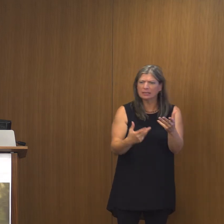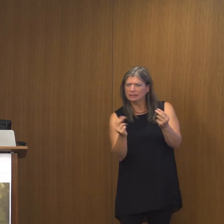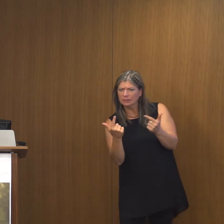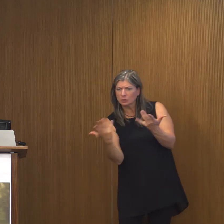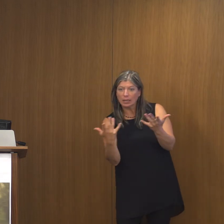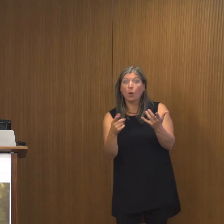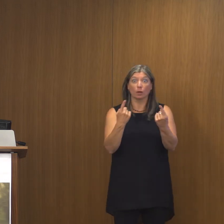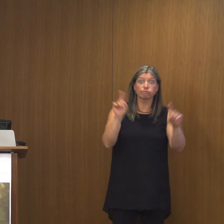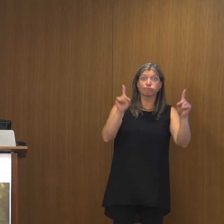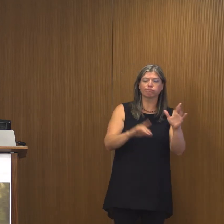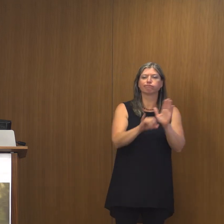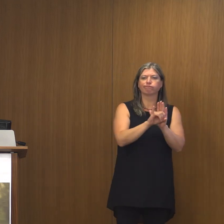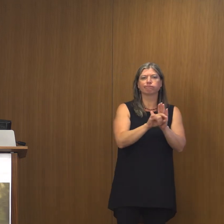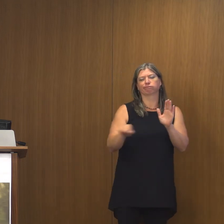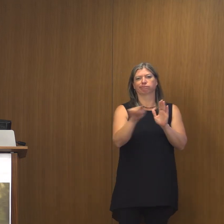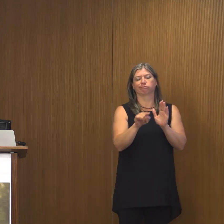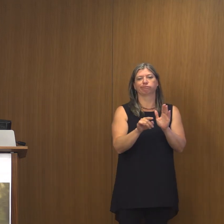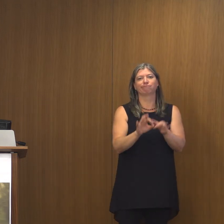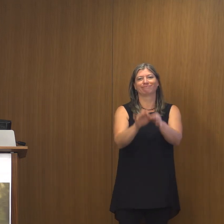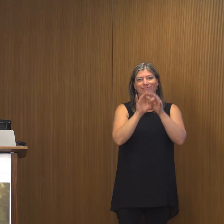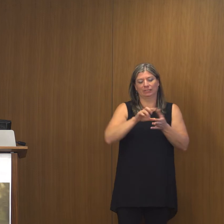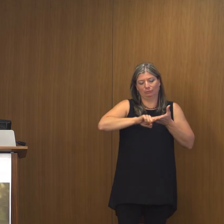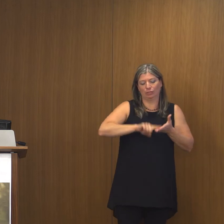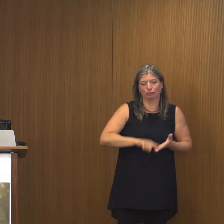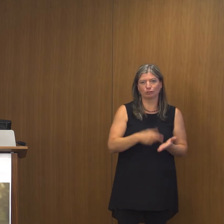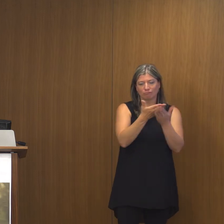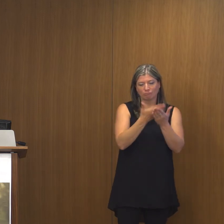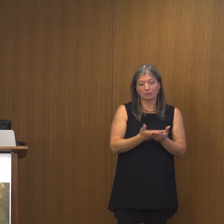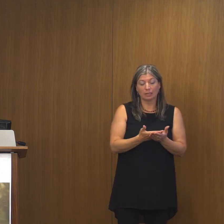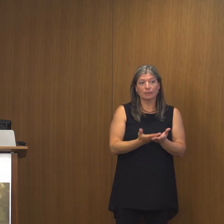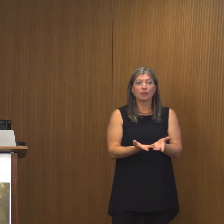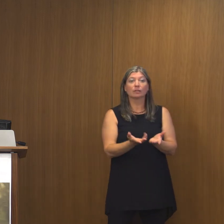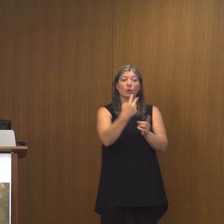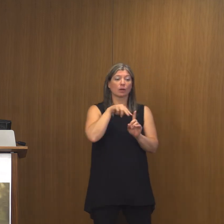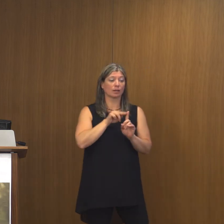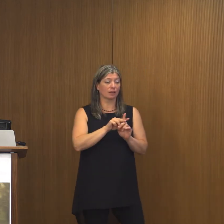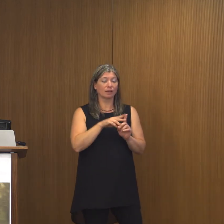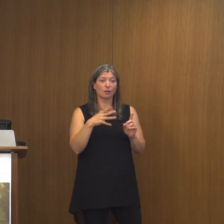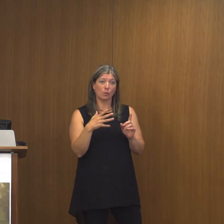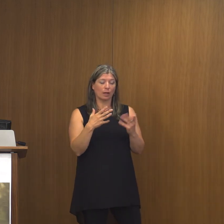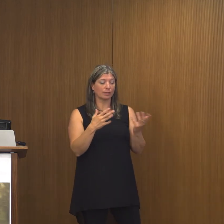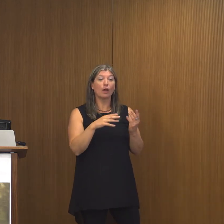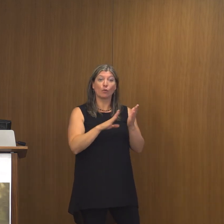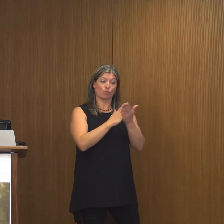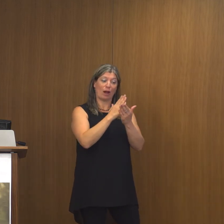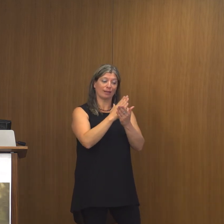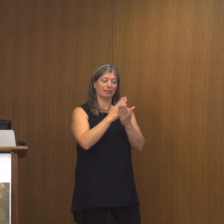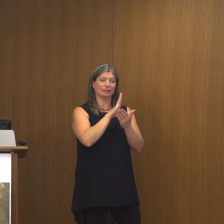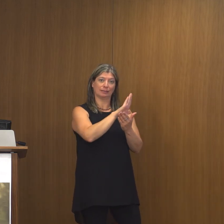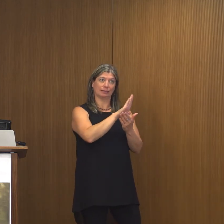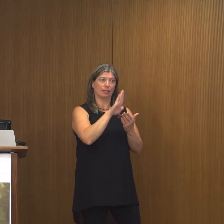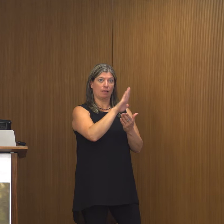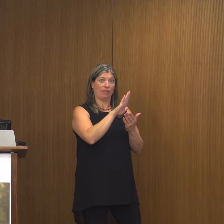and go ahead. And using, as Jonathan mentioned, using rights frameworks to support measurement, right?